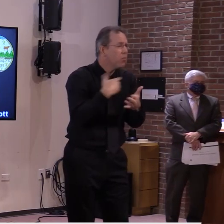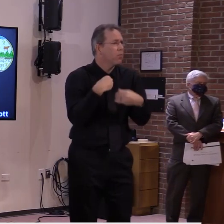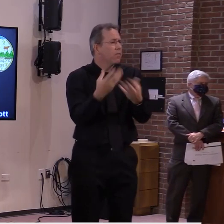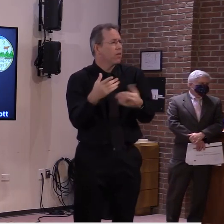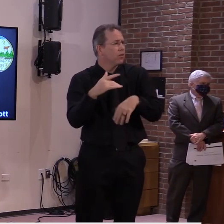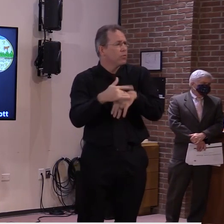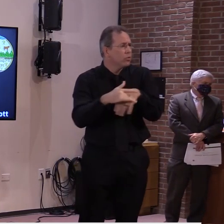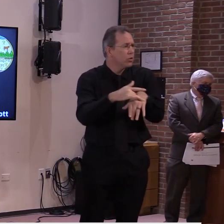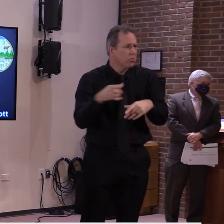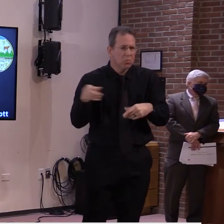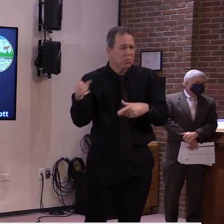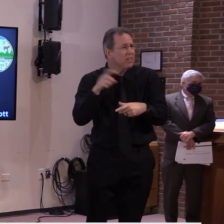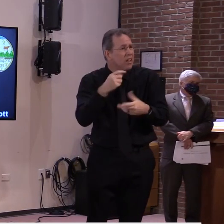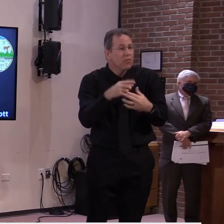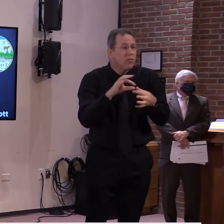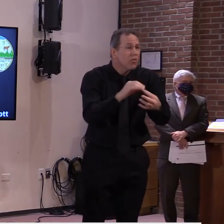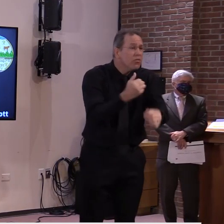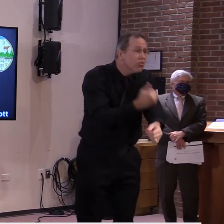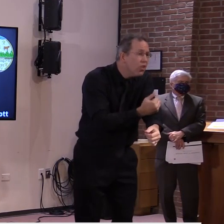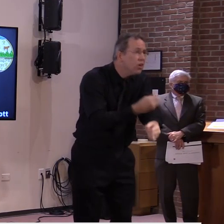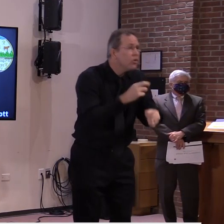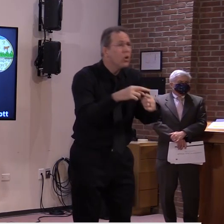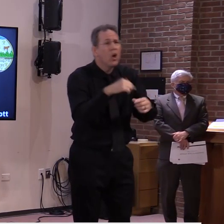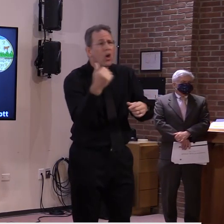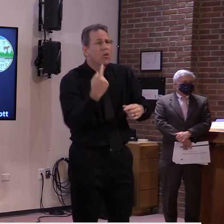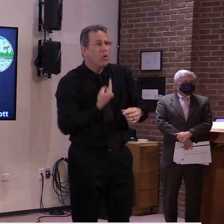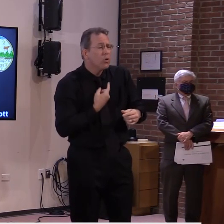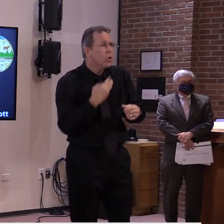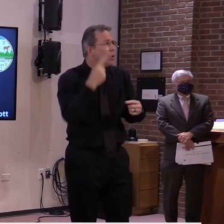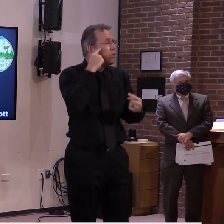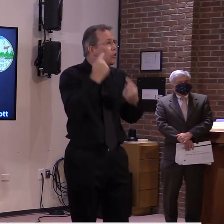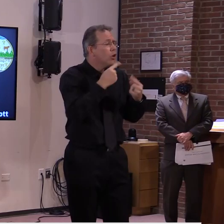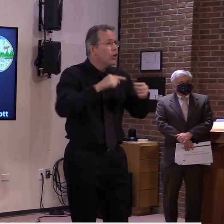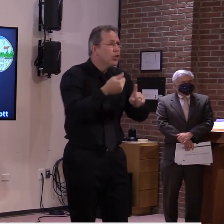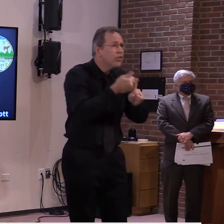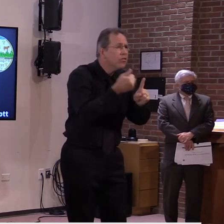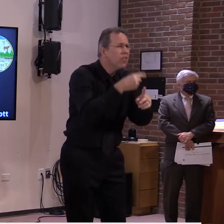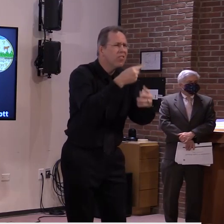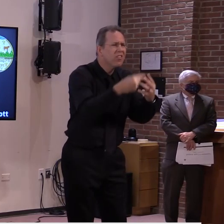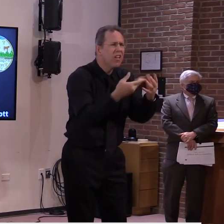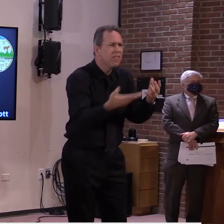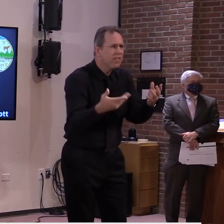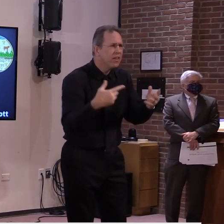else, you should reach out. There is no shame in seeking help,